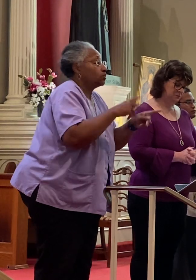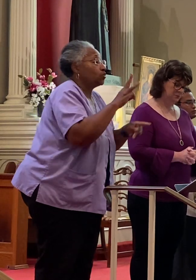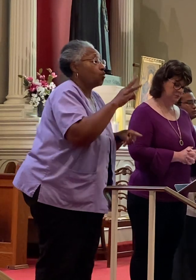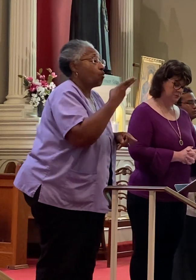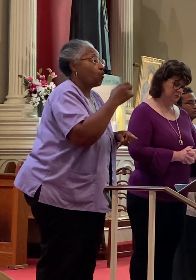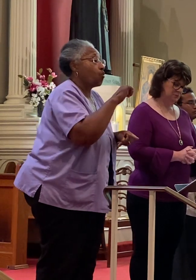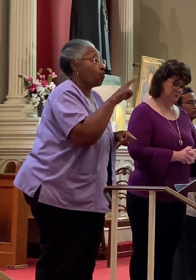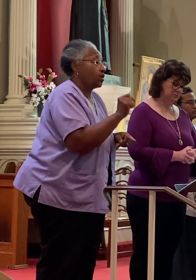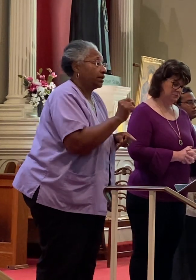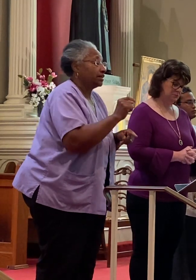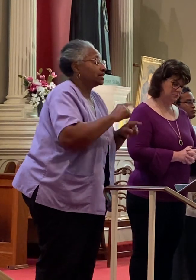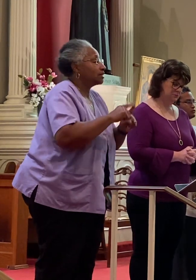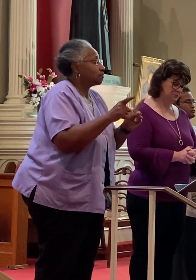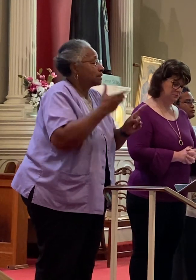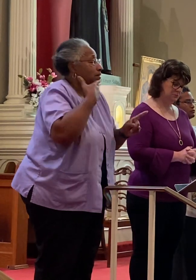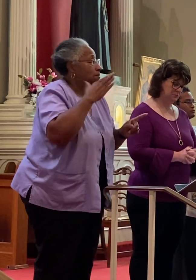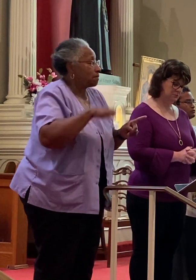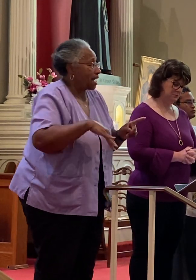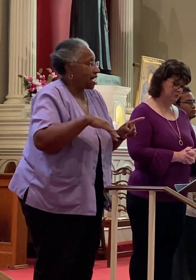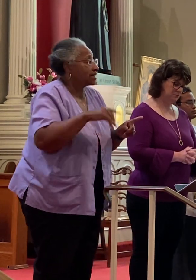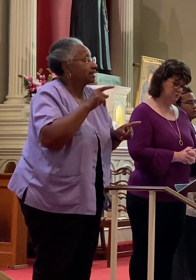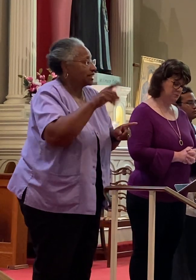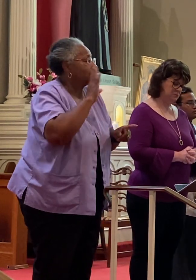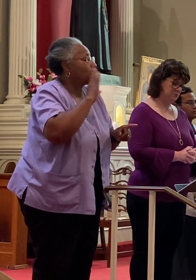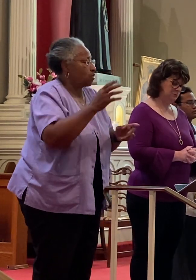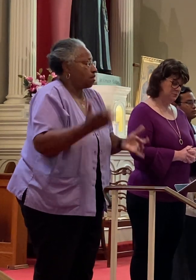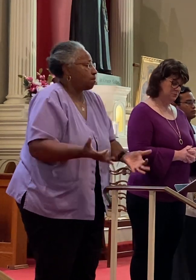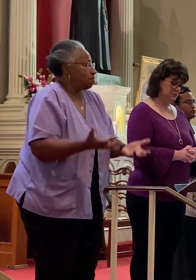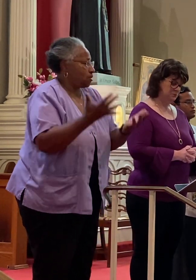will burn with unquenchable fire."